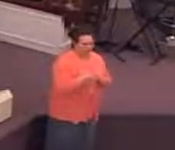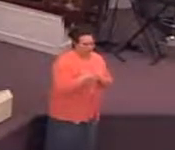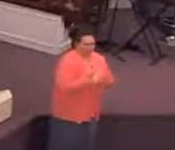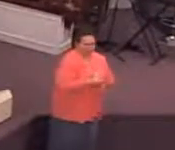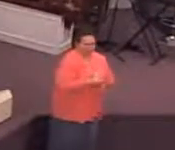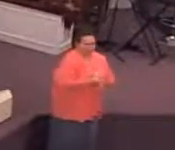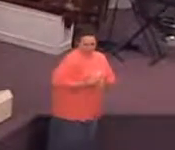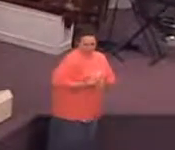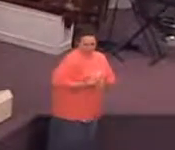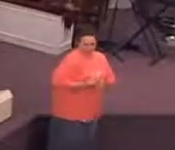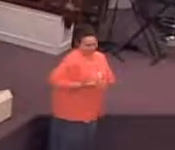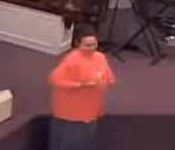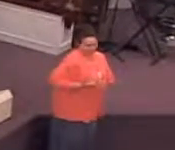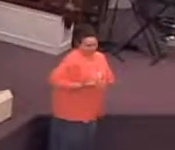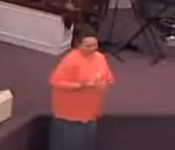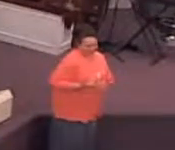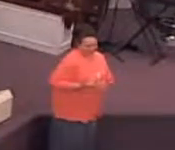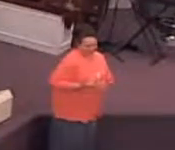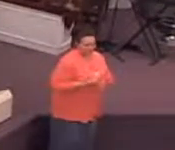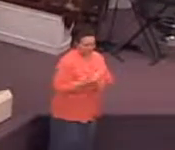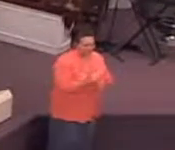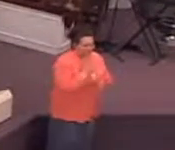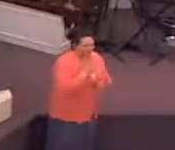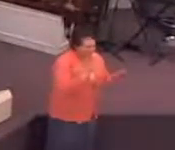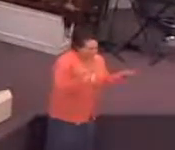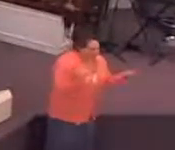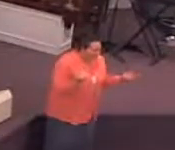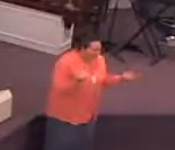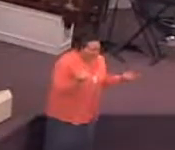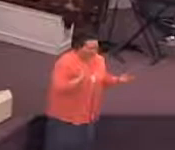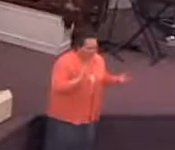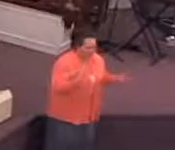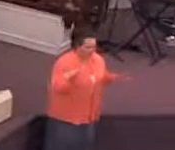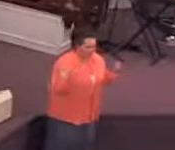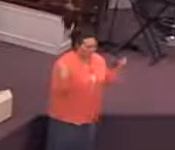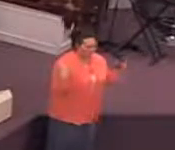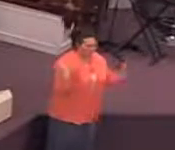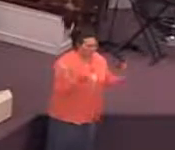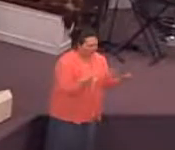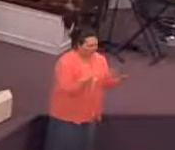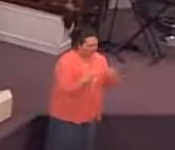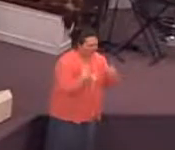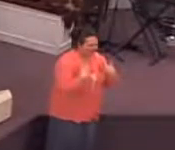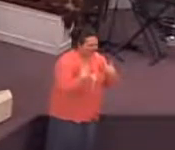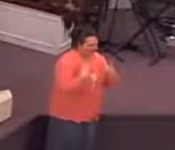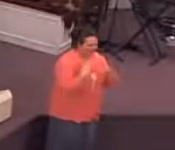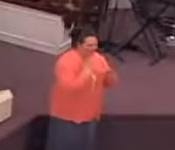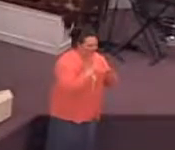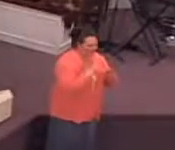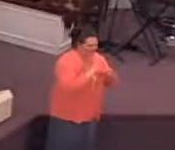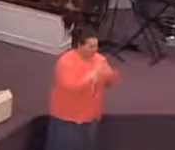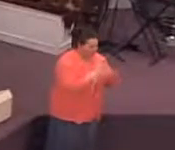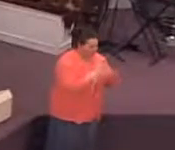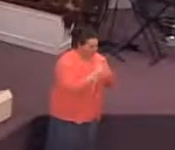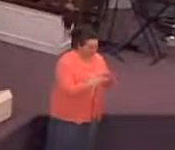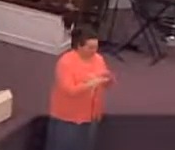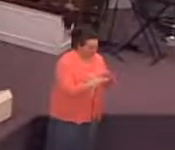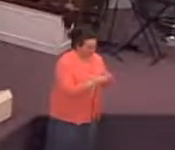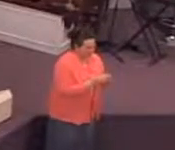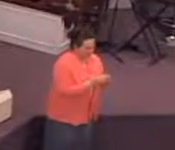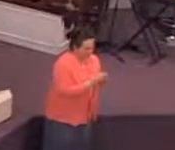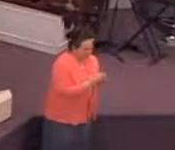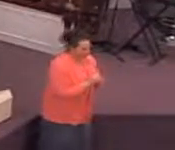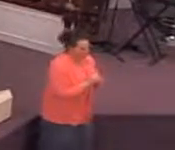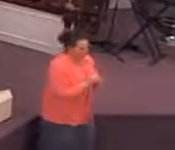as a church can have revival. The man that was talking to her later, she couldn't remember all 14 of them, but